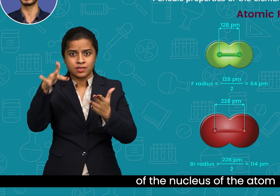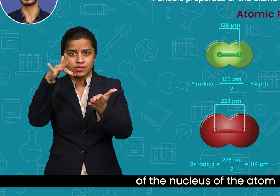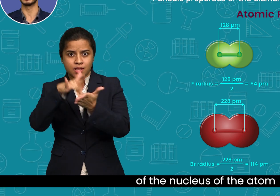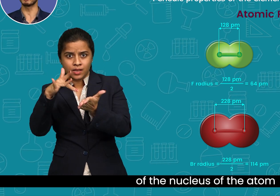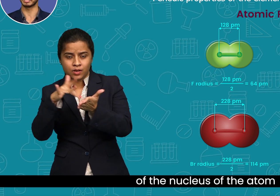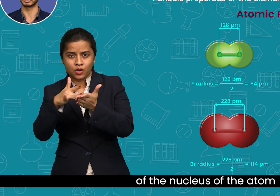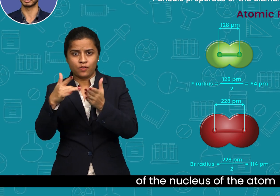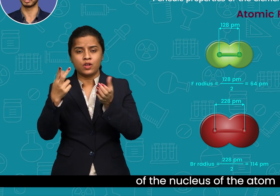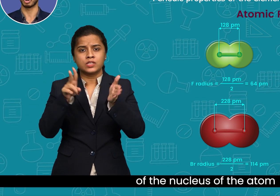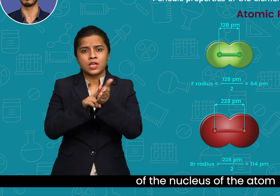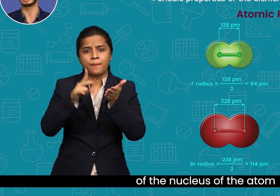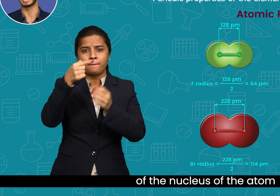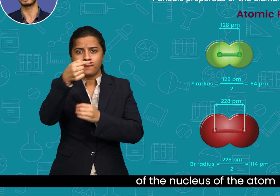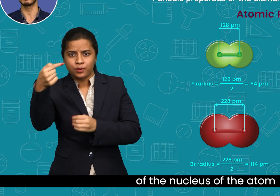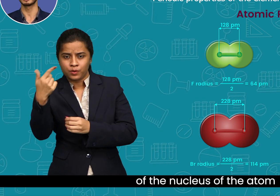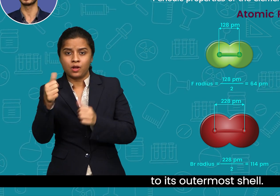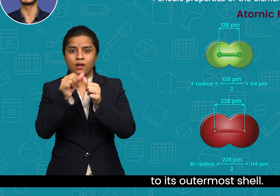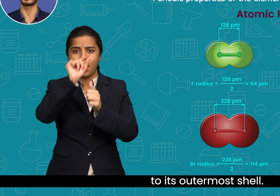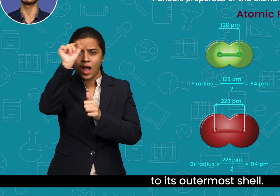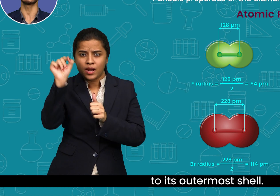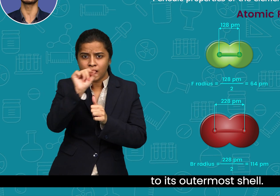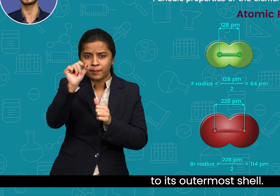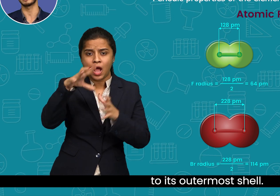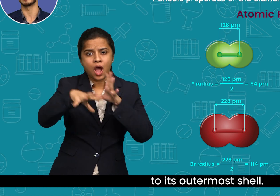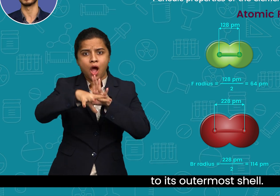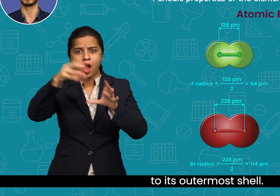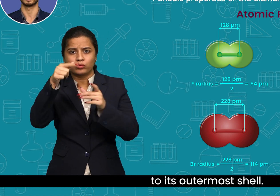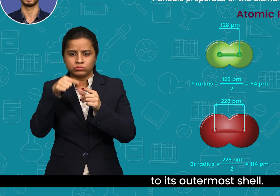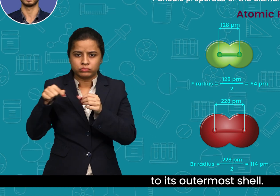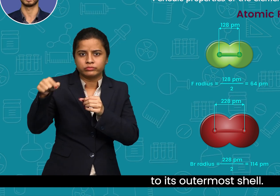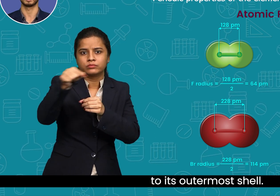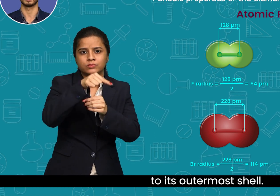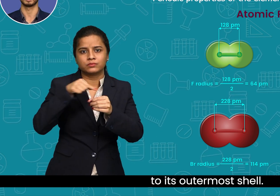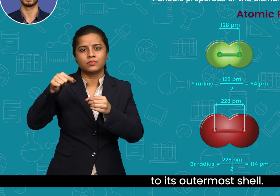of the nucleus of the atom to its outermost shell.